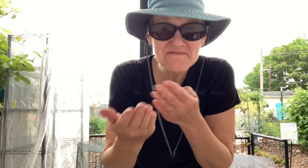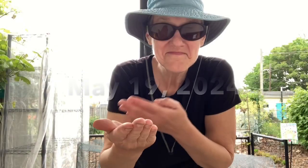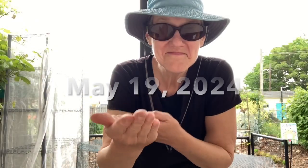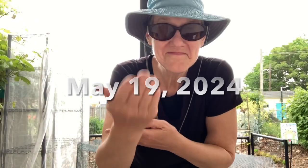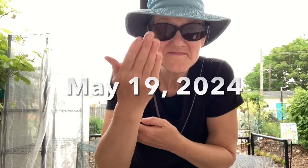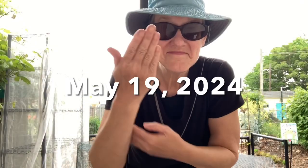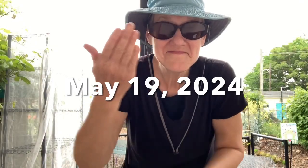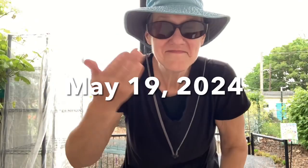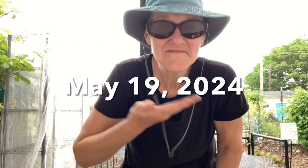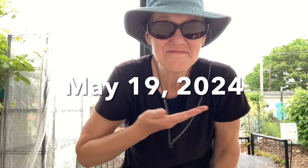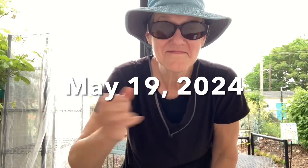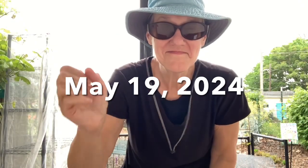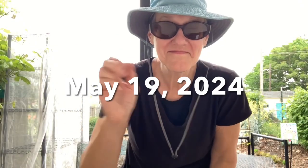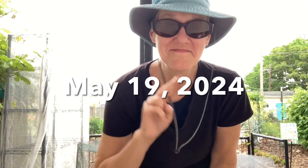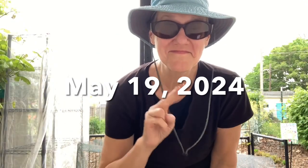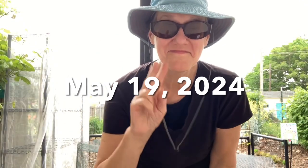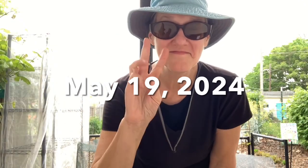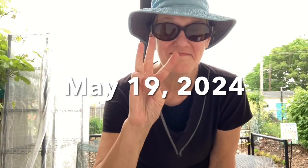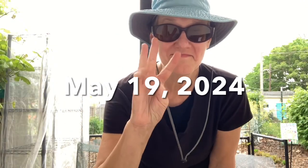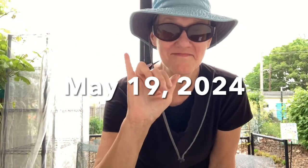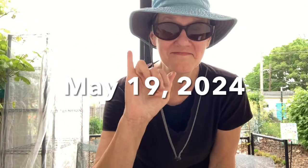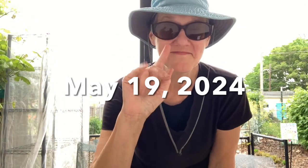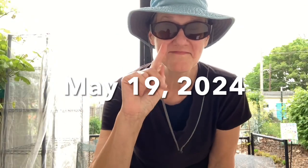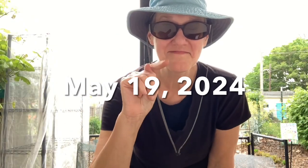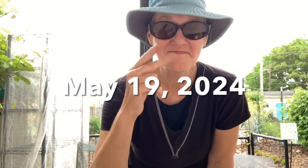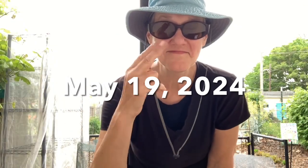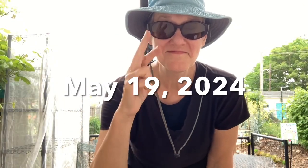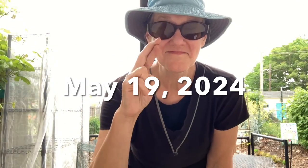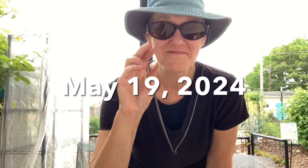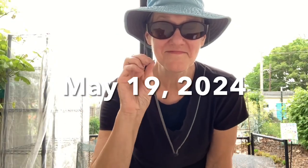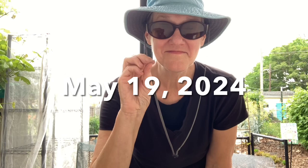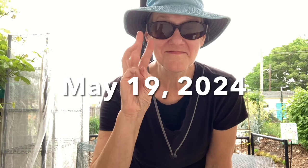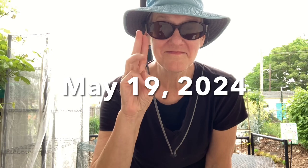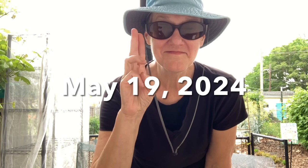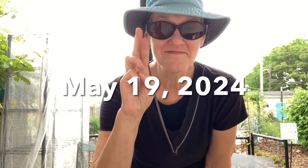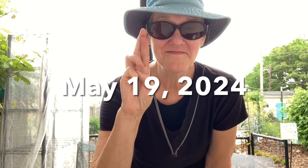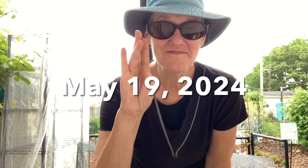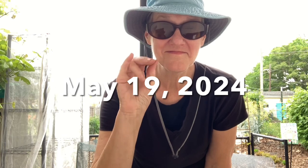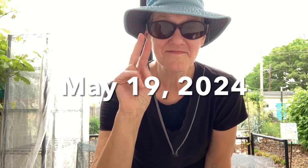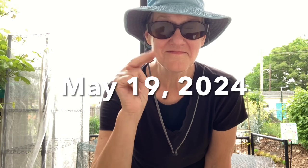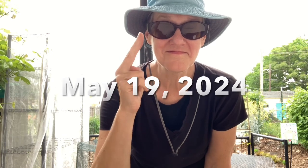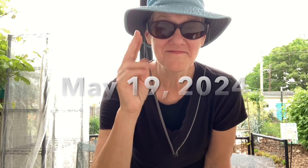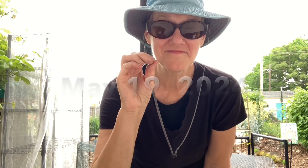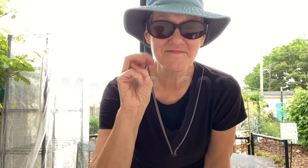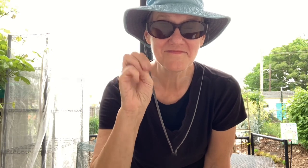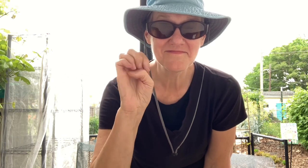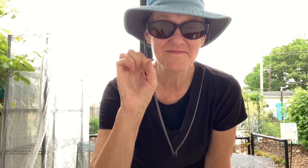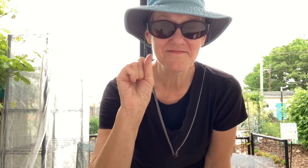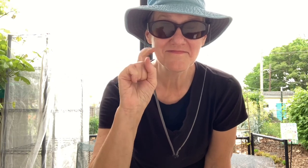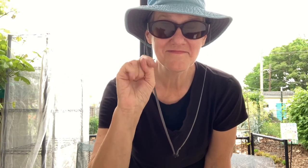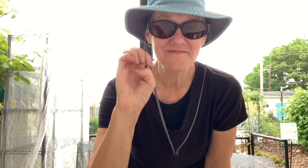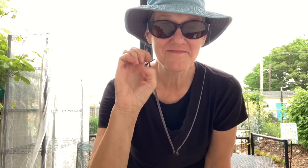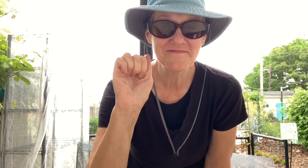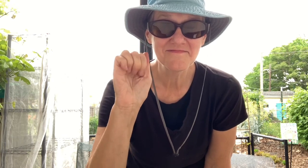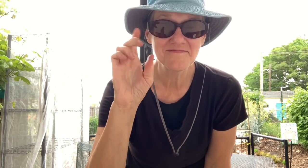Good morning and welcome back to Withrow Urban Homestead.